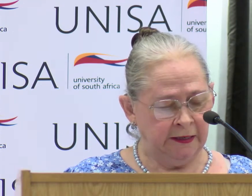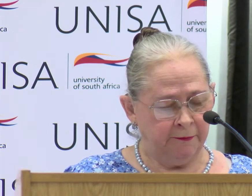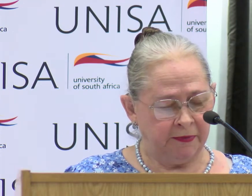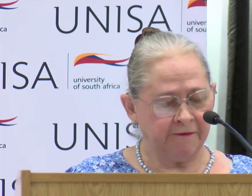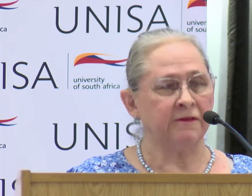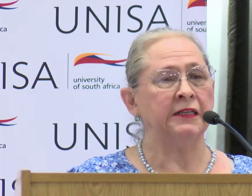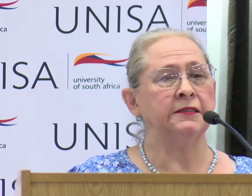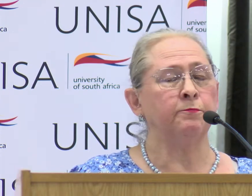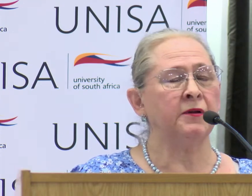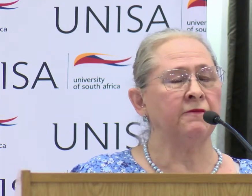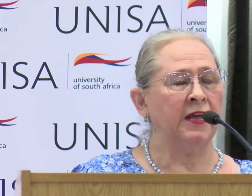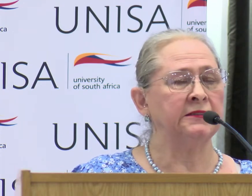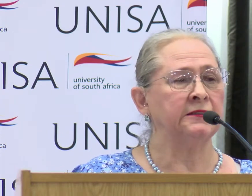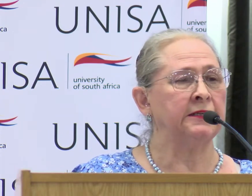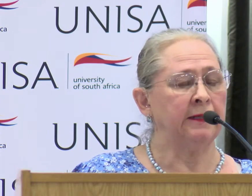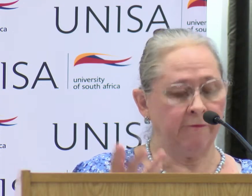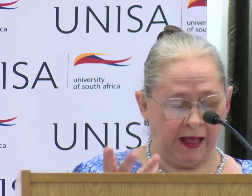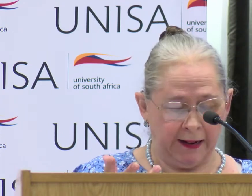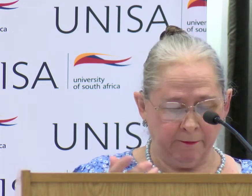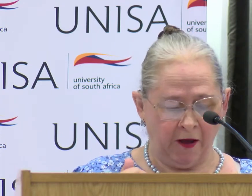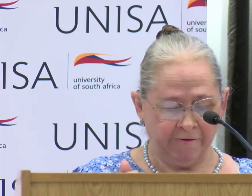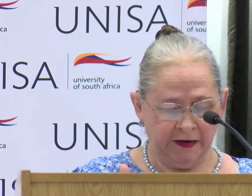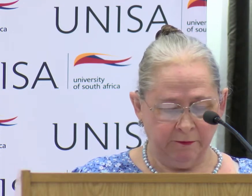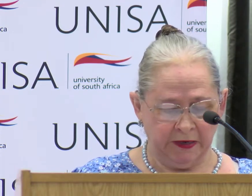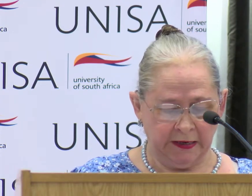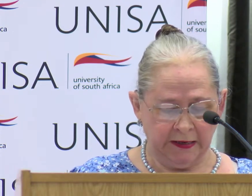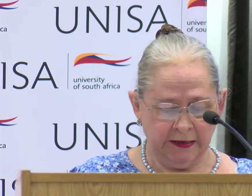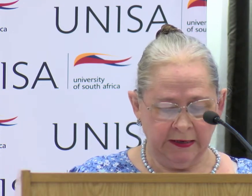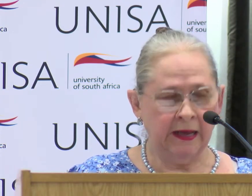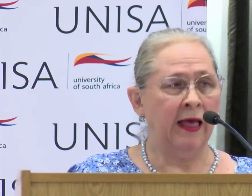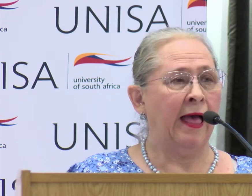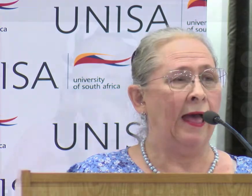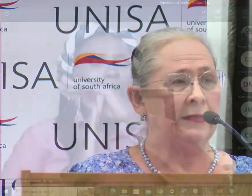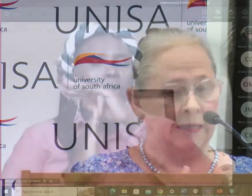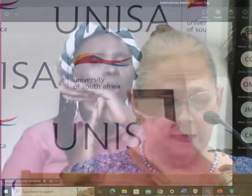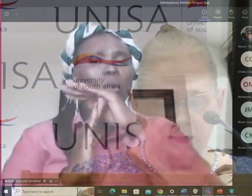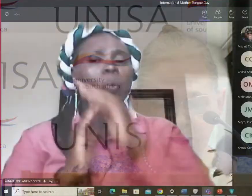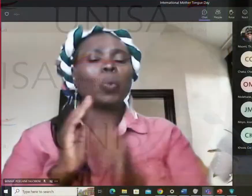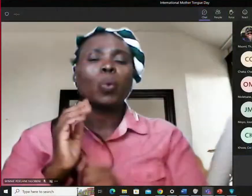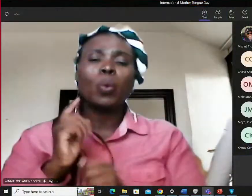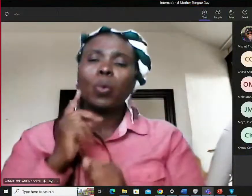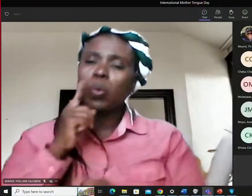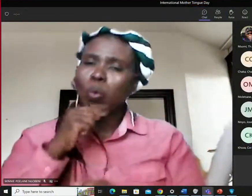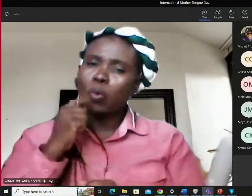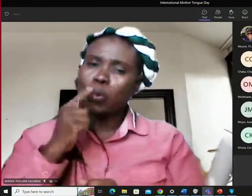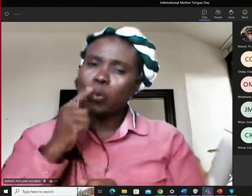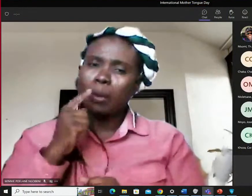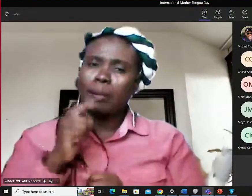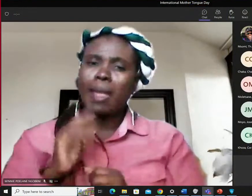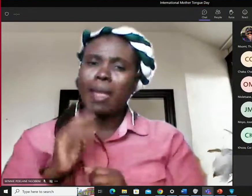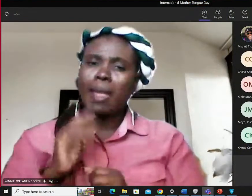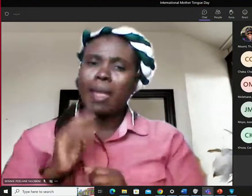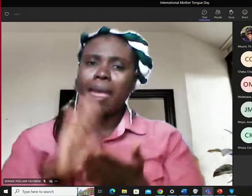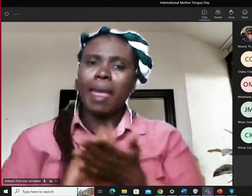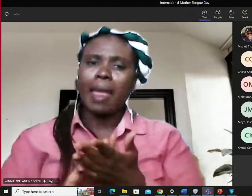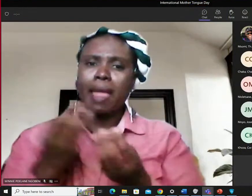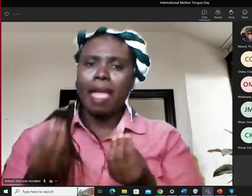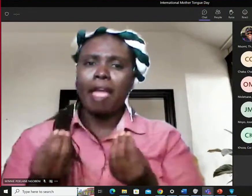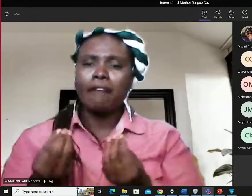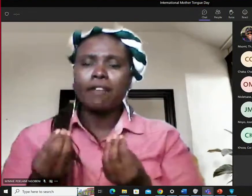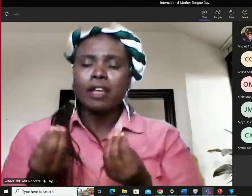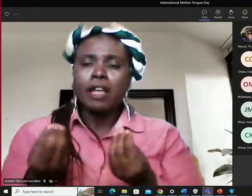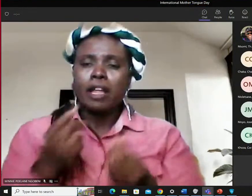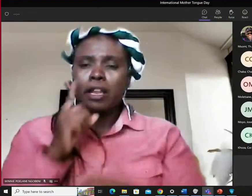muteness prevents the development of lip reading and reading as it should.